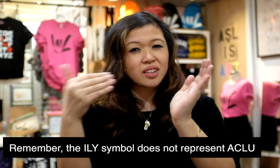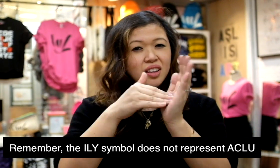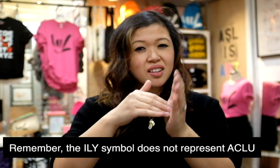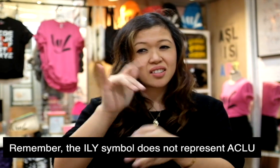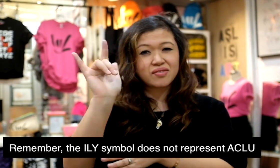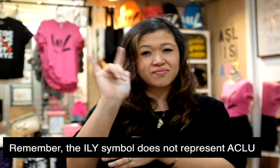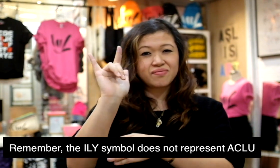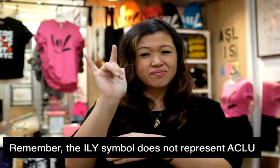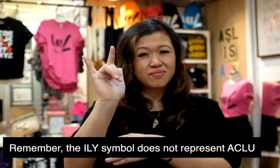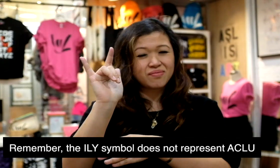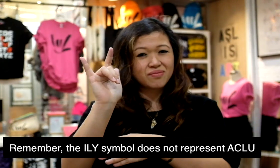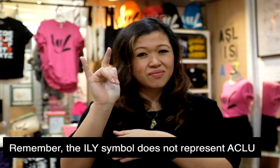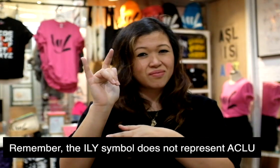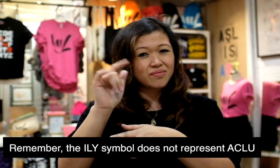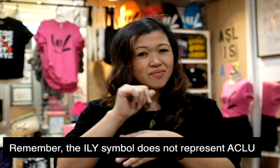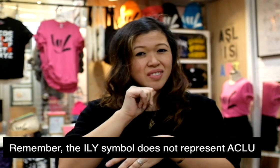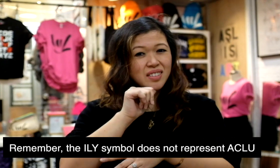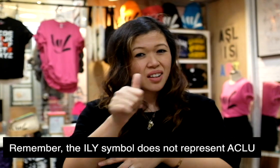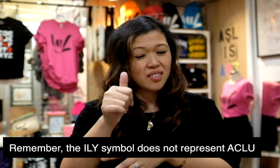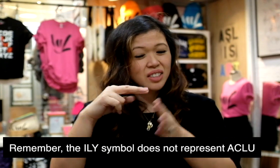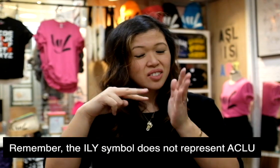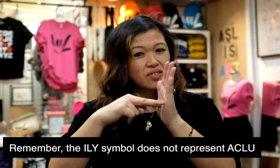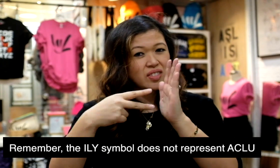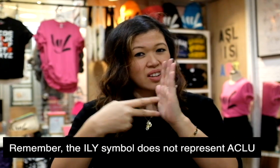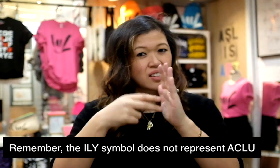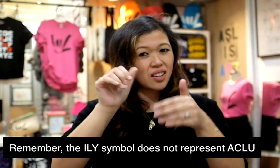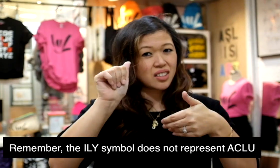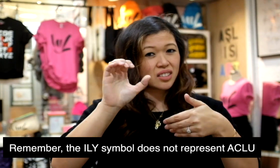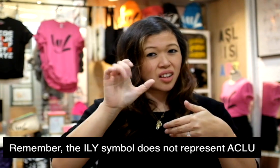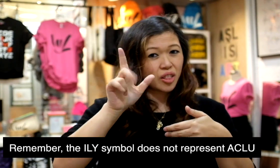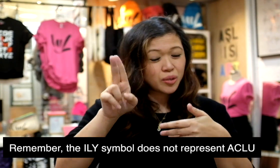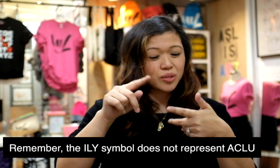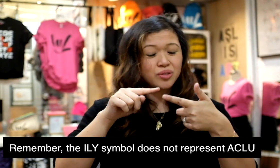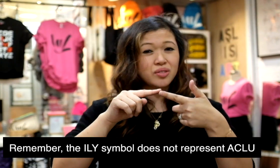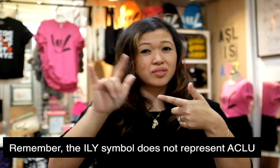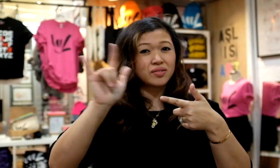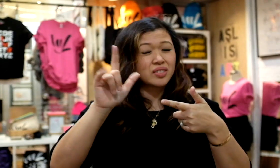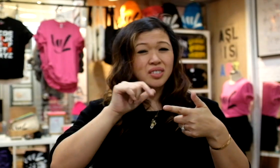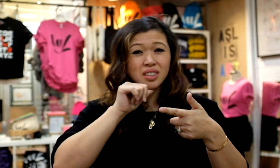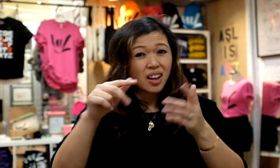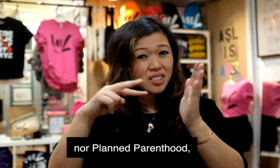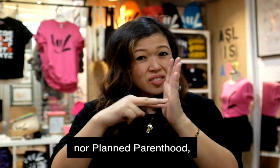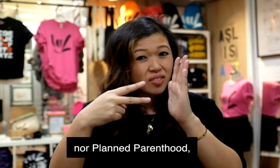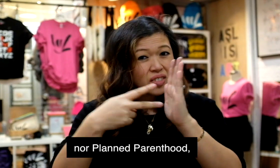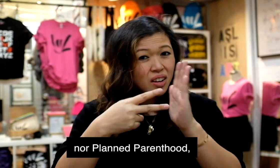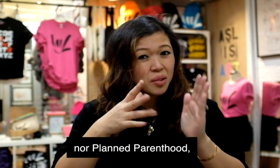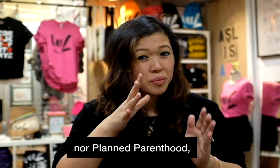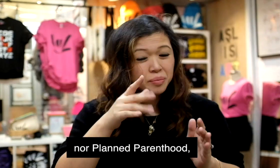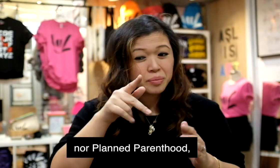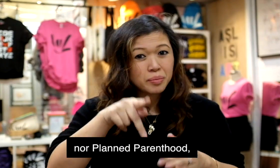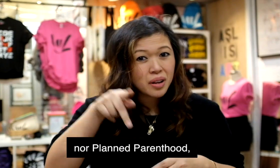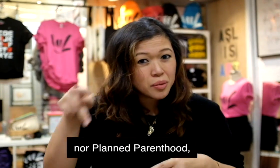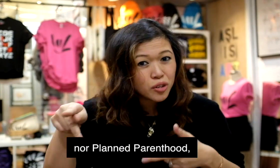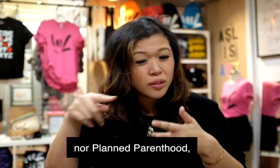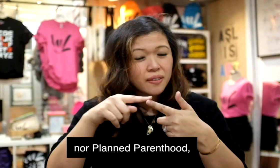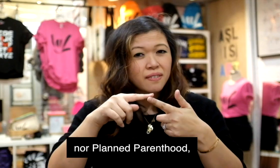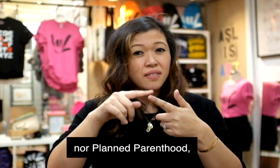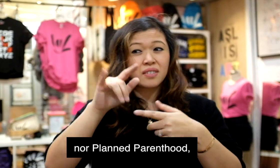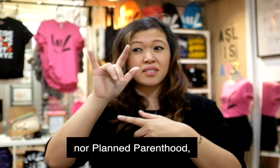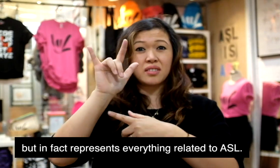Remember, once again, the I Love You does not represent the ACLU. Mean ACLU, nor does it represent, does not mean Planned Parenthood.